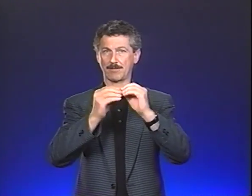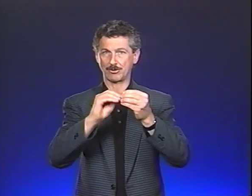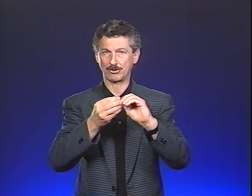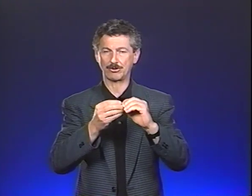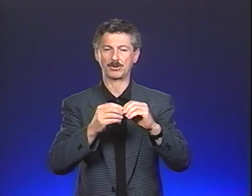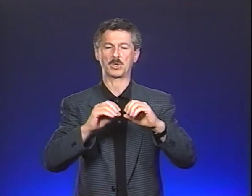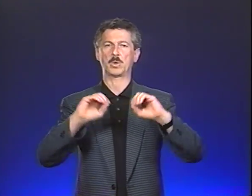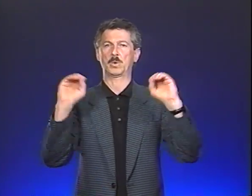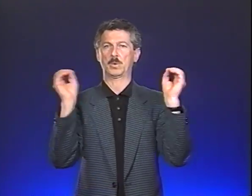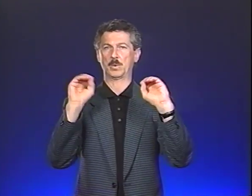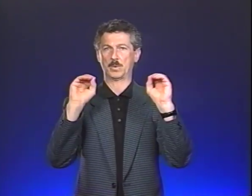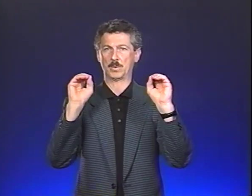The signs give,